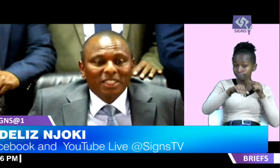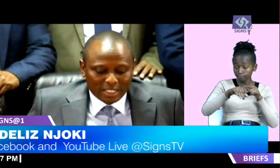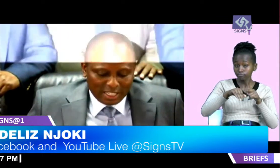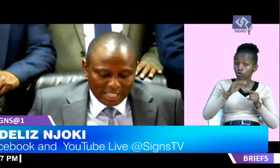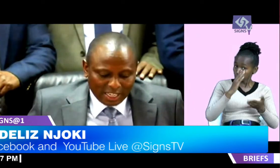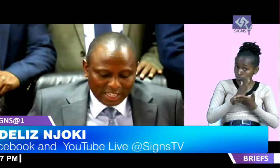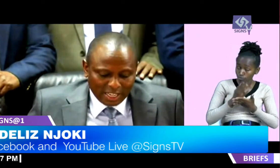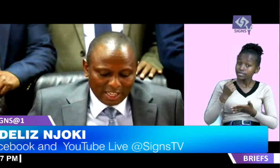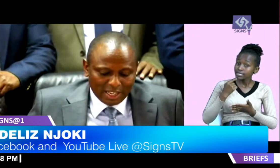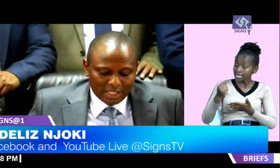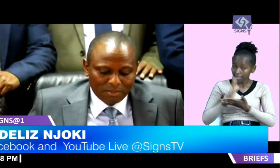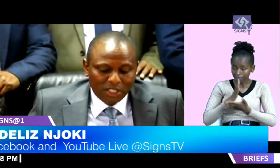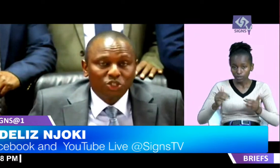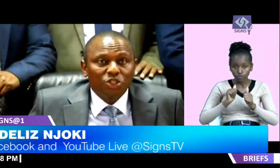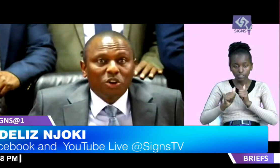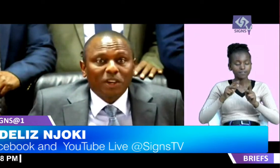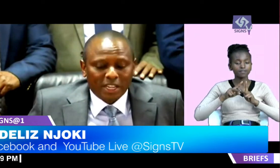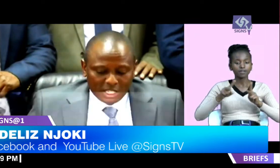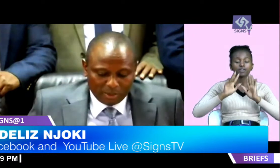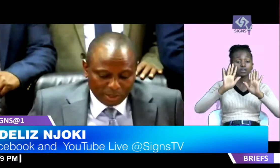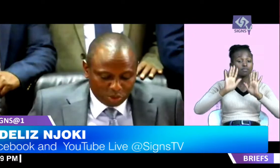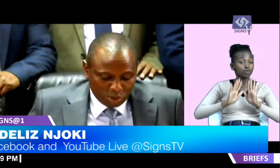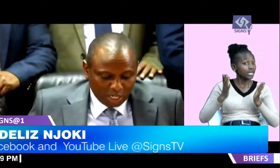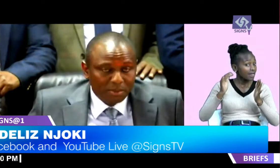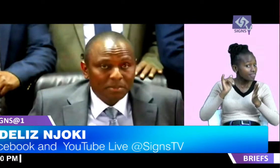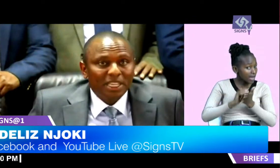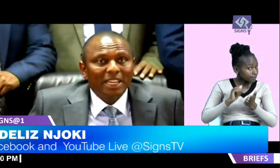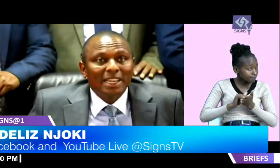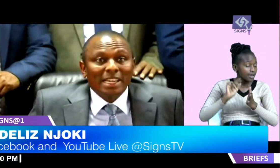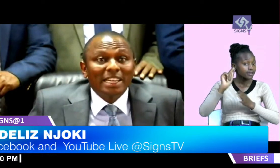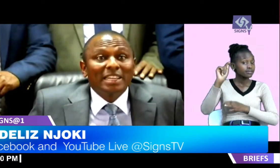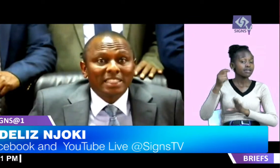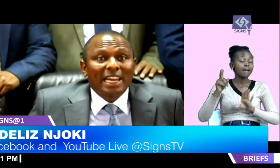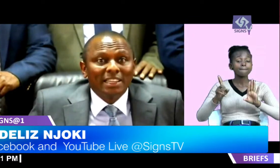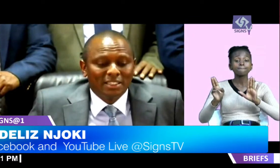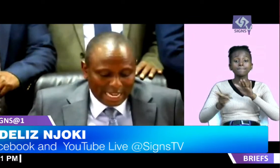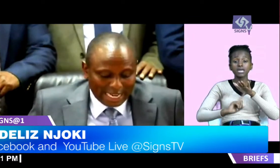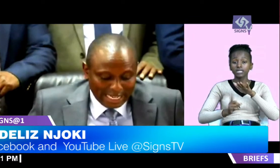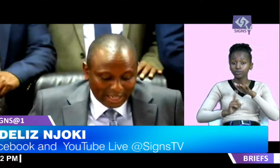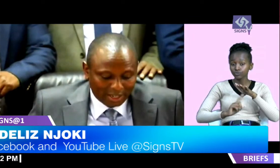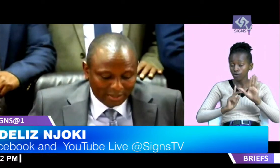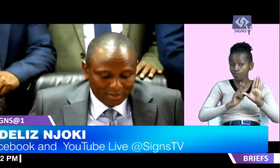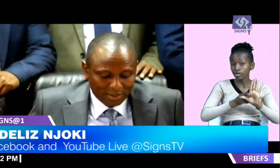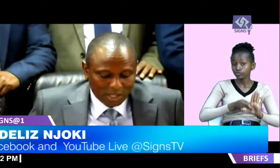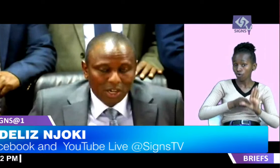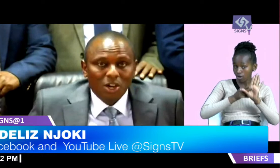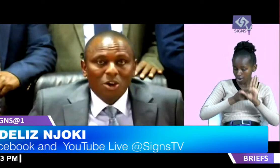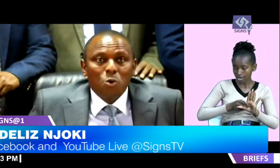stated that the Kenya's Ministry of Energy and Petroleum did sign a deal